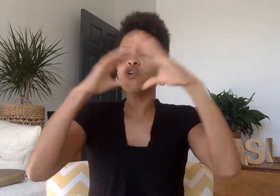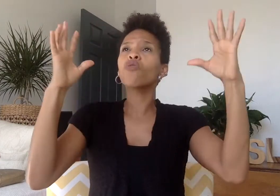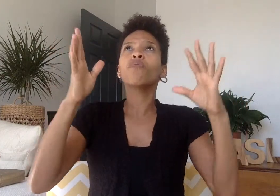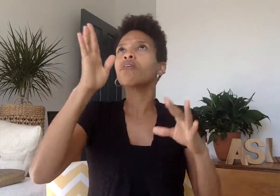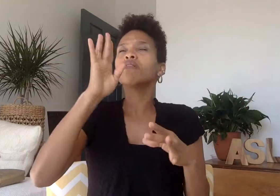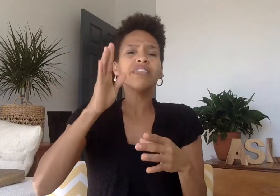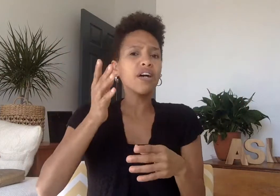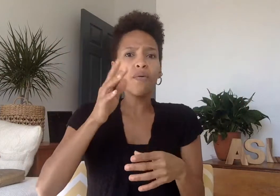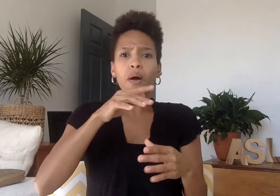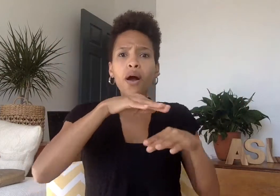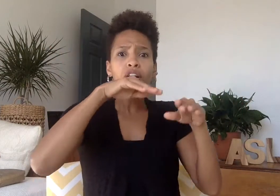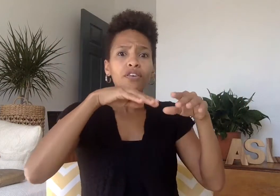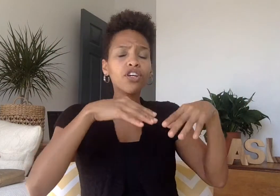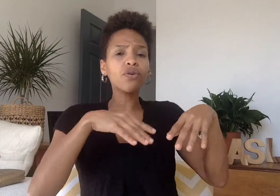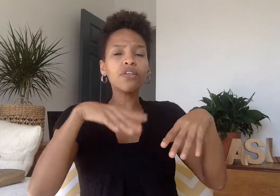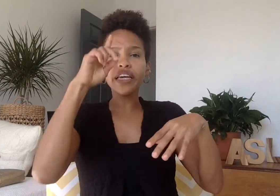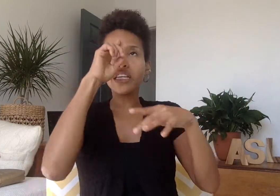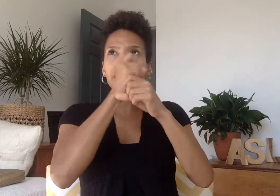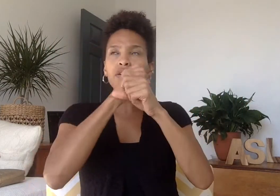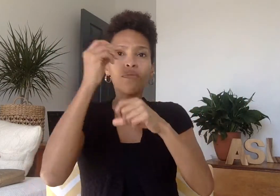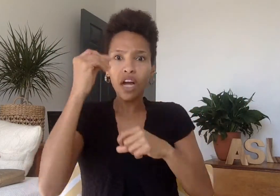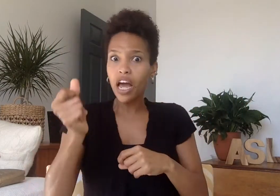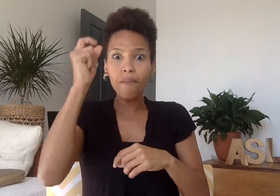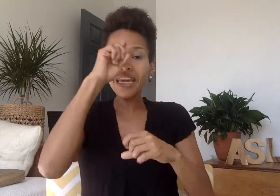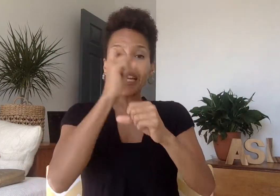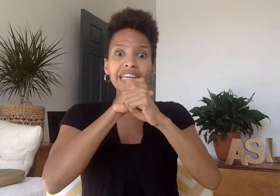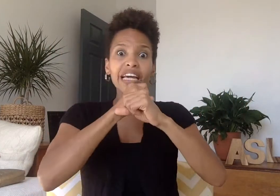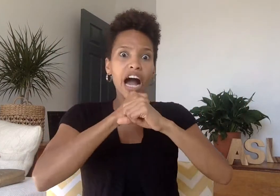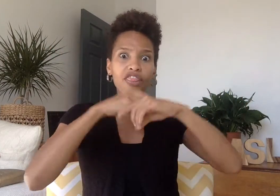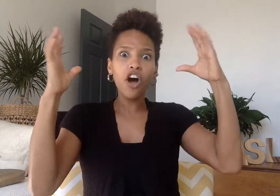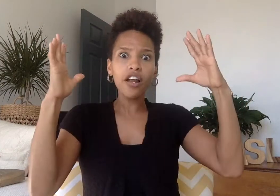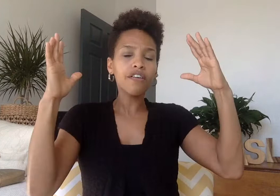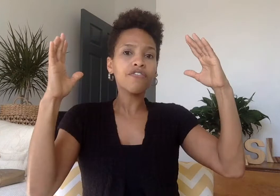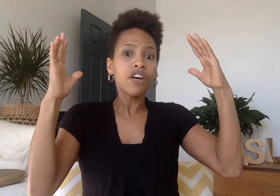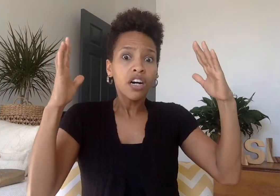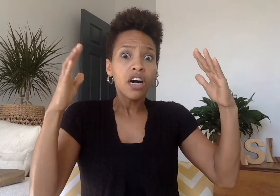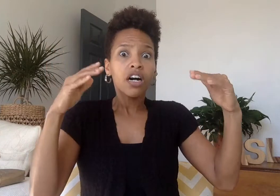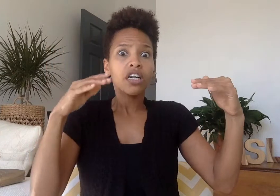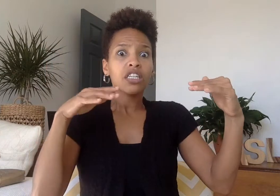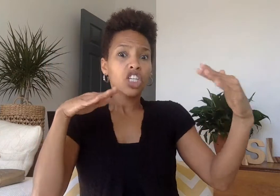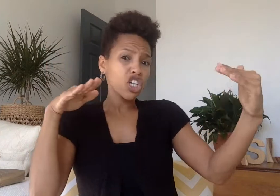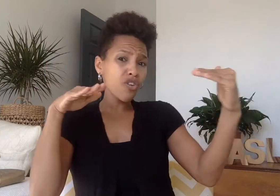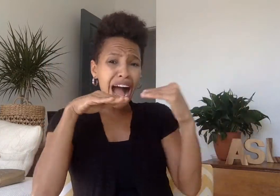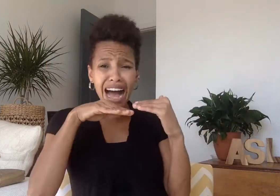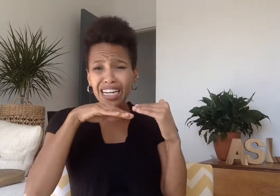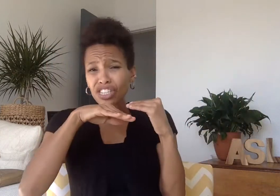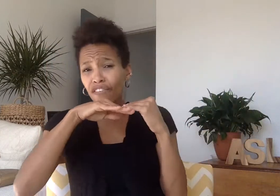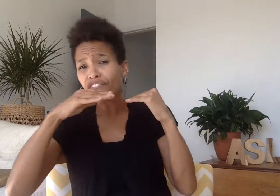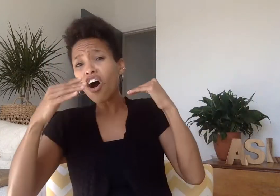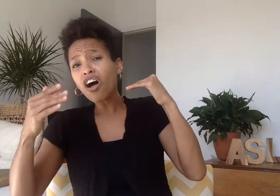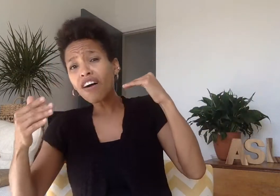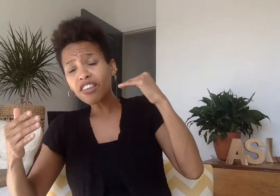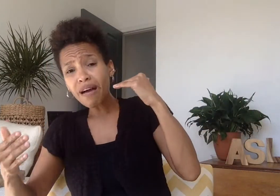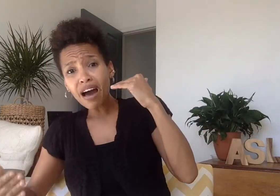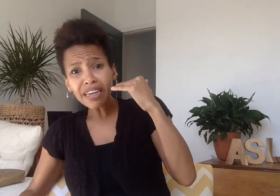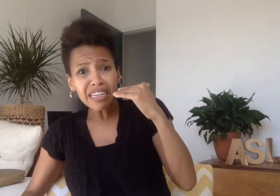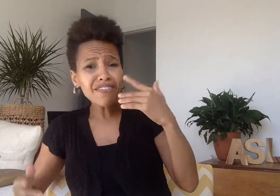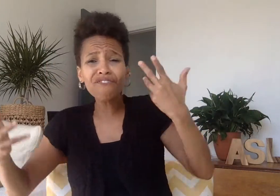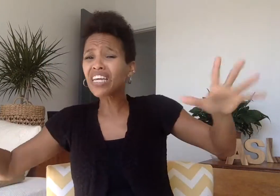boom. Like immediately I thought of crash, fall off the mountain,